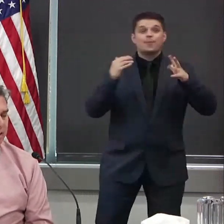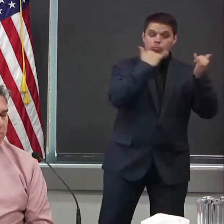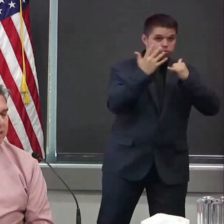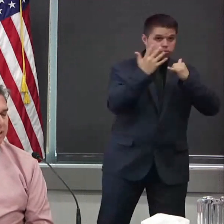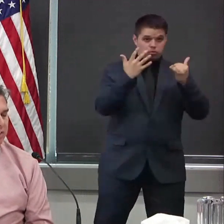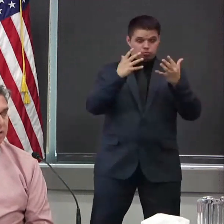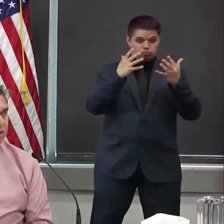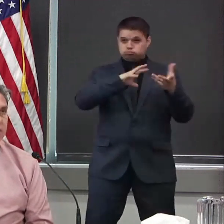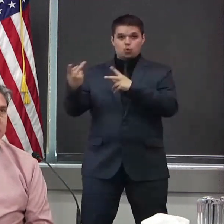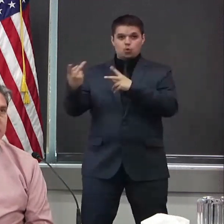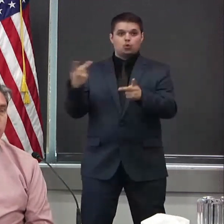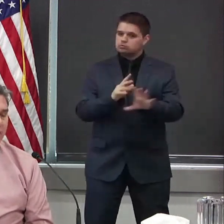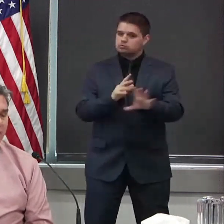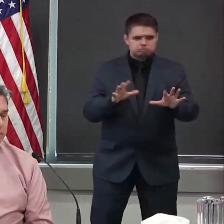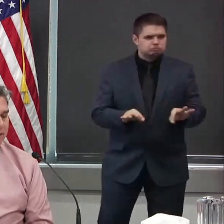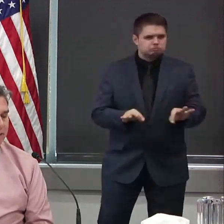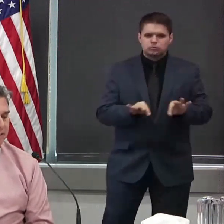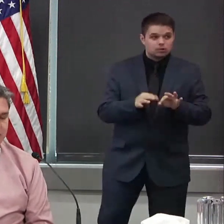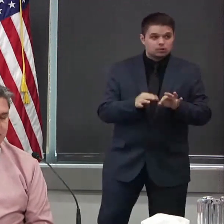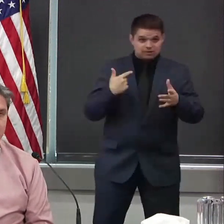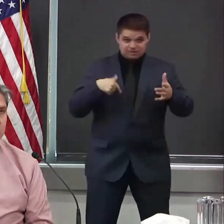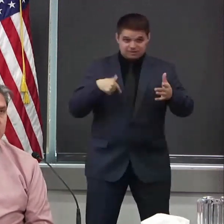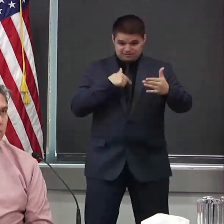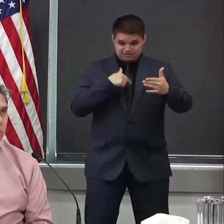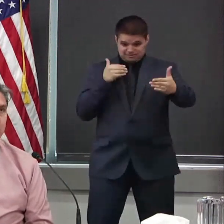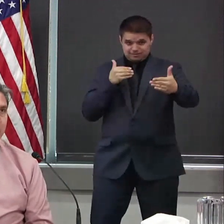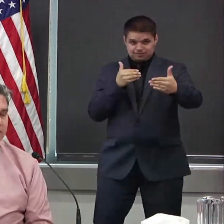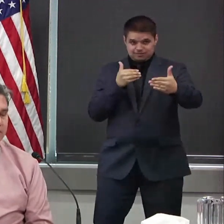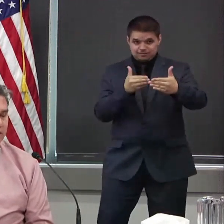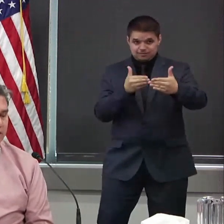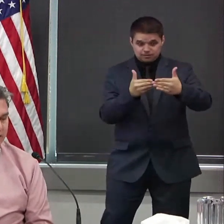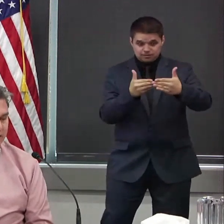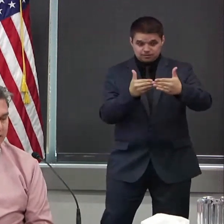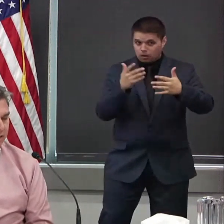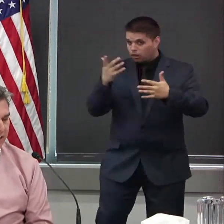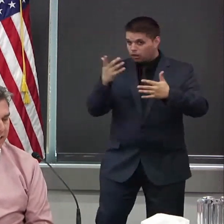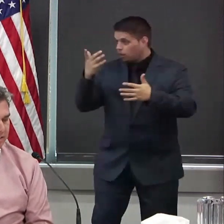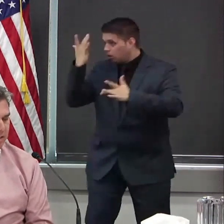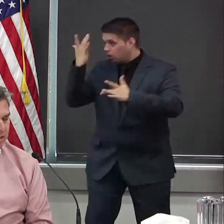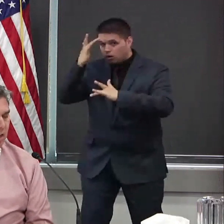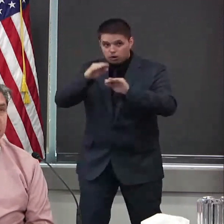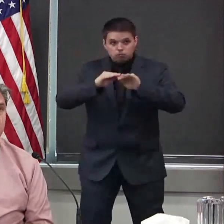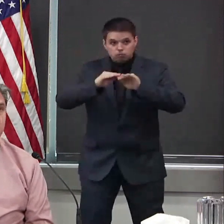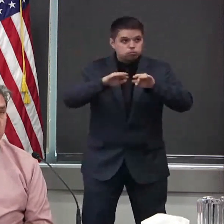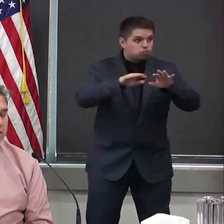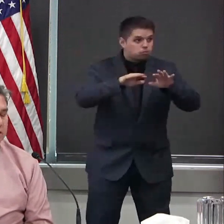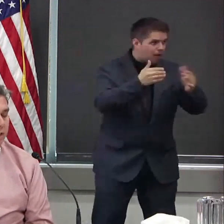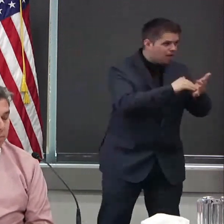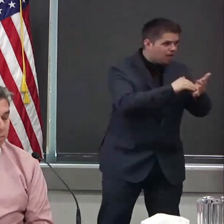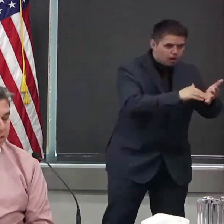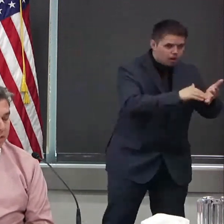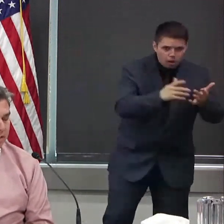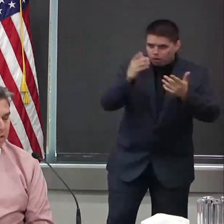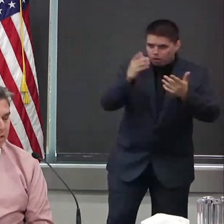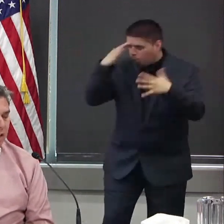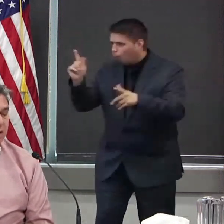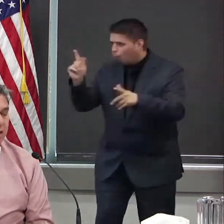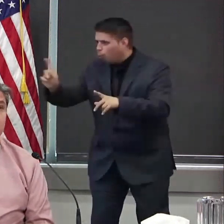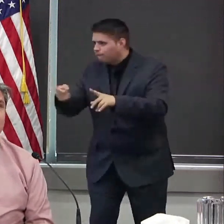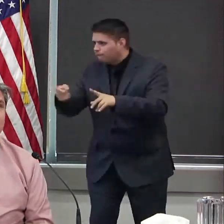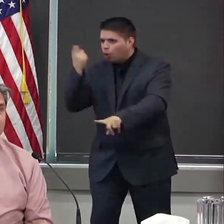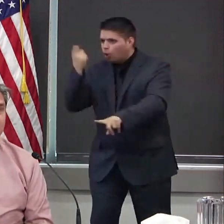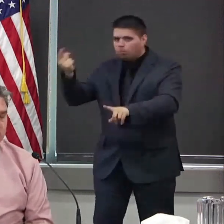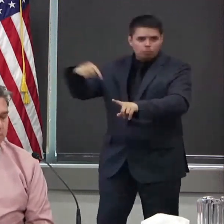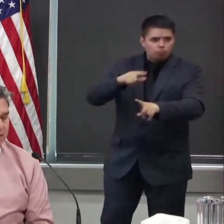to see a looming danger, such as widespread cases that have no epidemiological links to another case and no link to an outbreak,